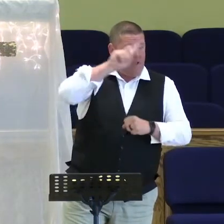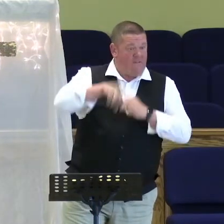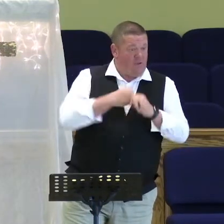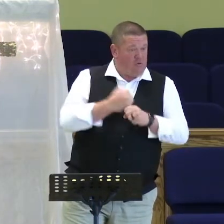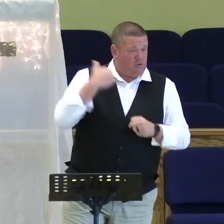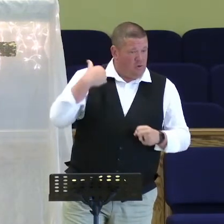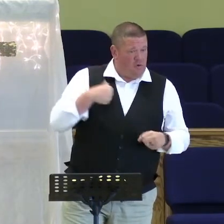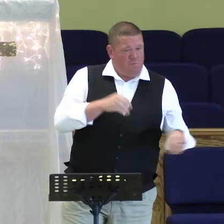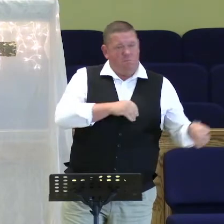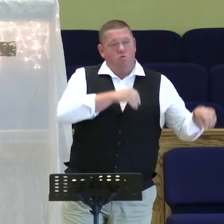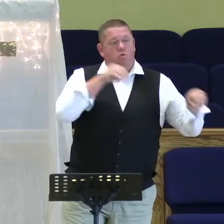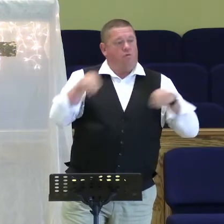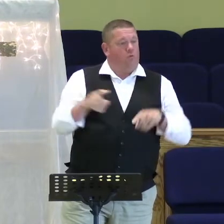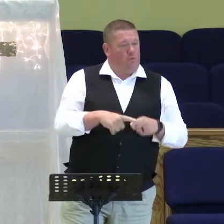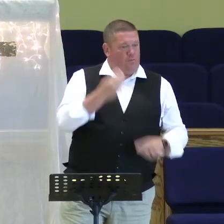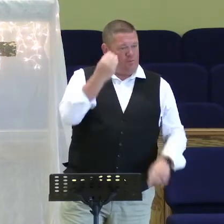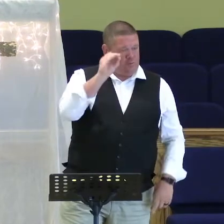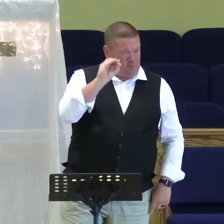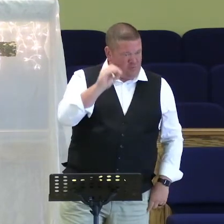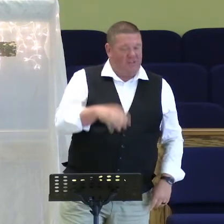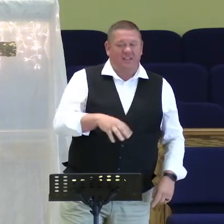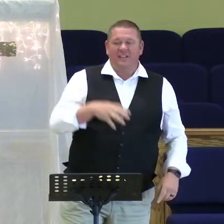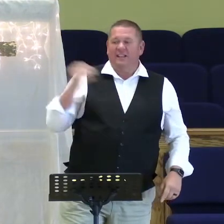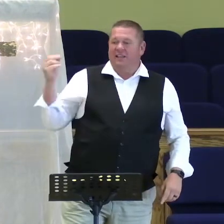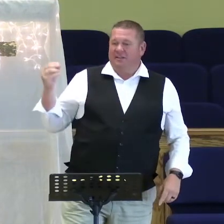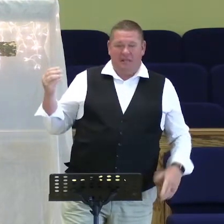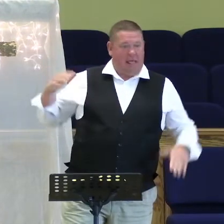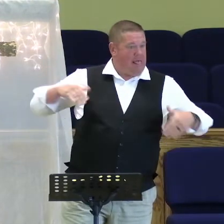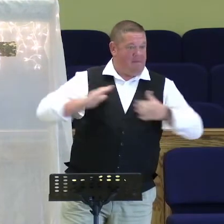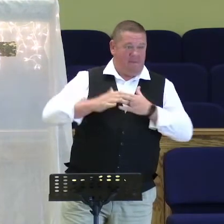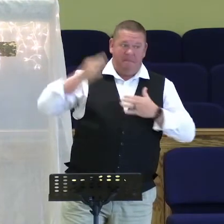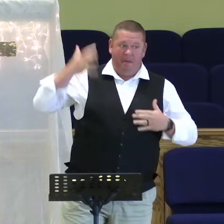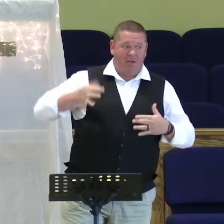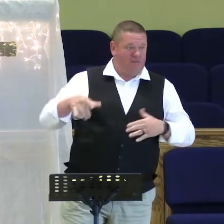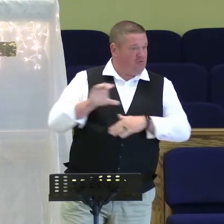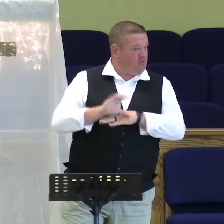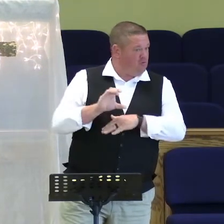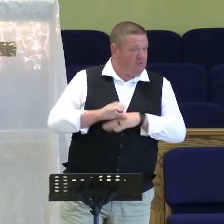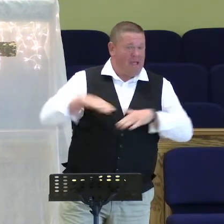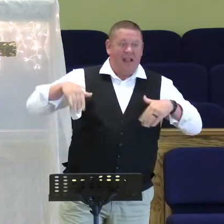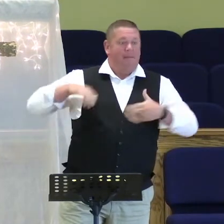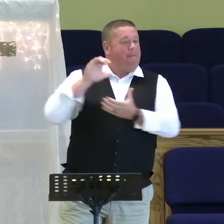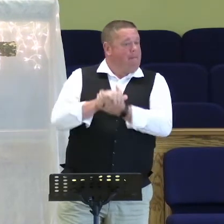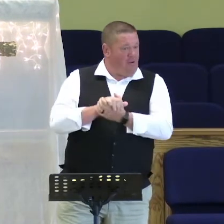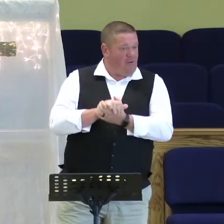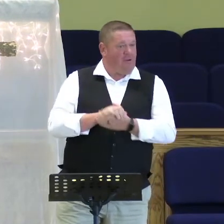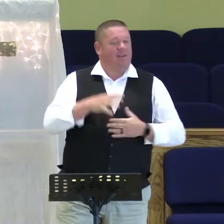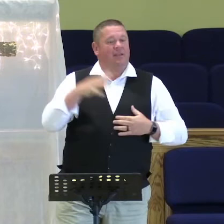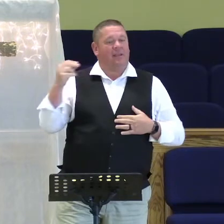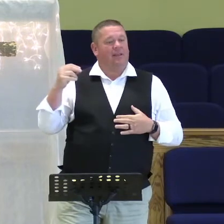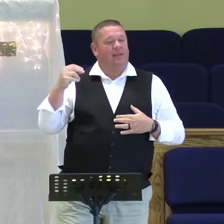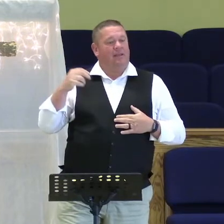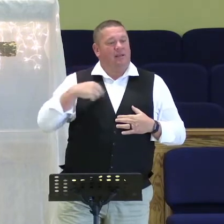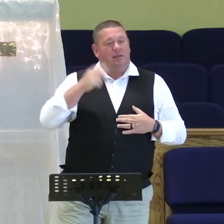25 and a half years ago, I moved to Missouri. And I hadn't become a pastor of this church. I hadn't even